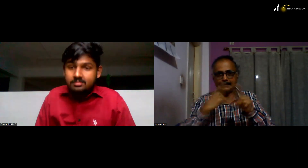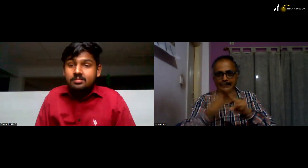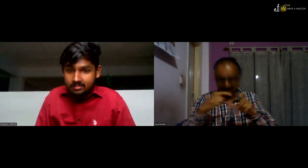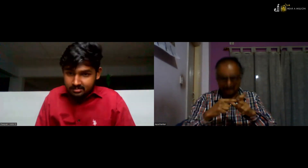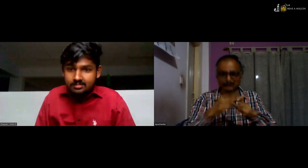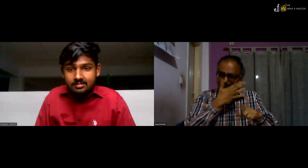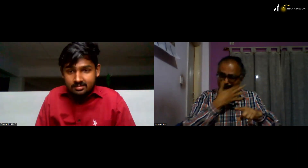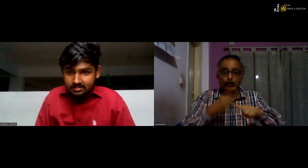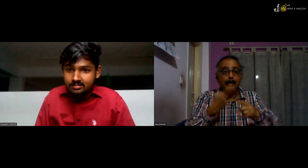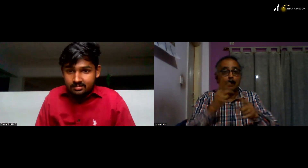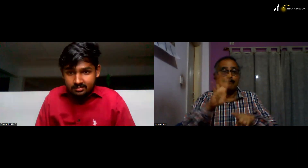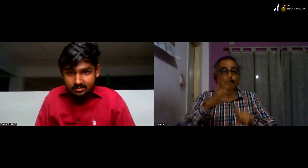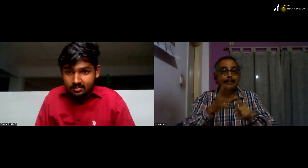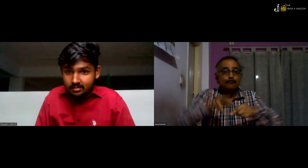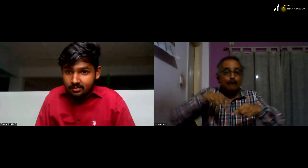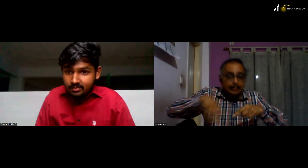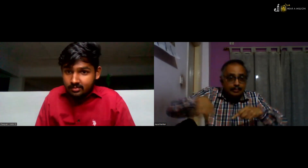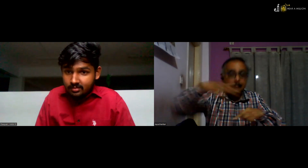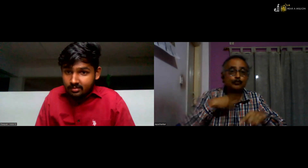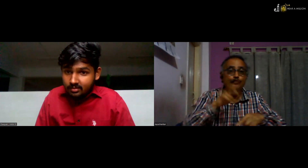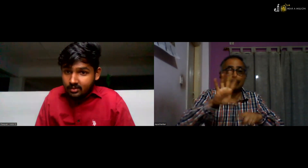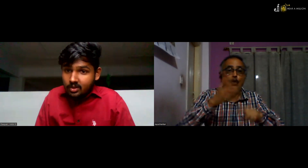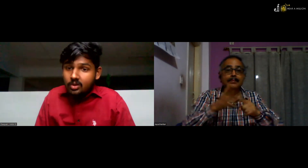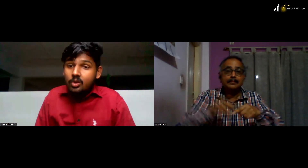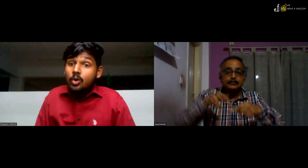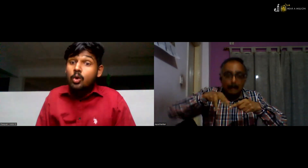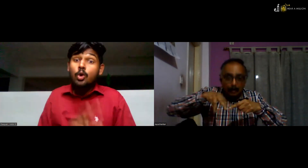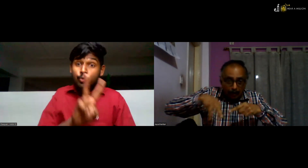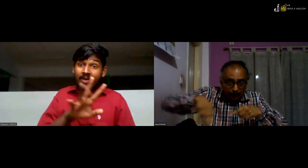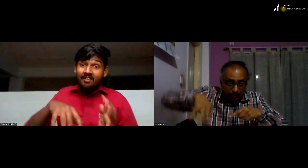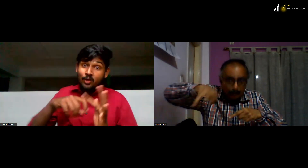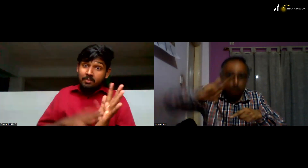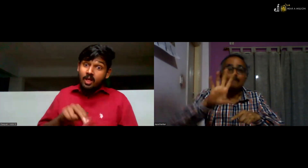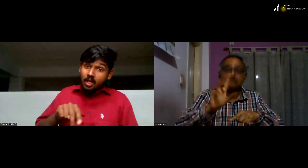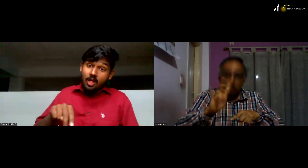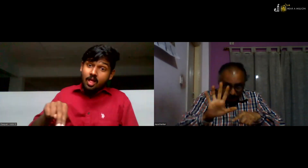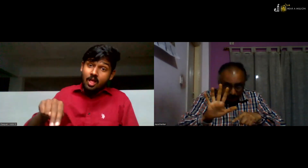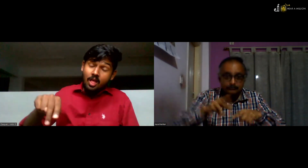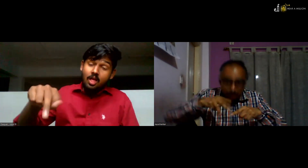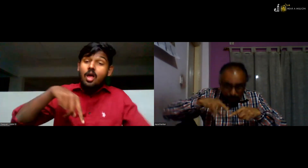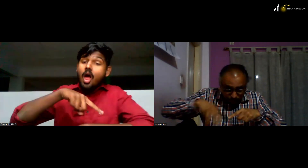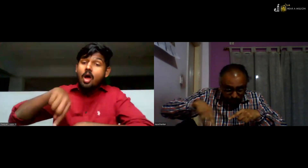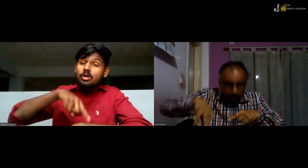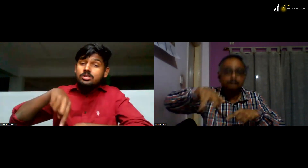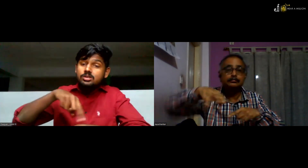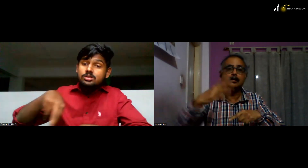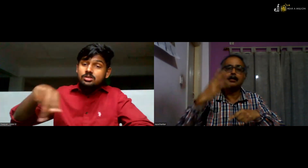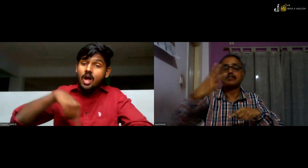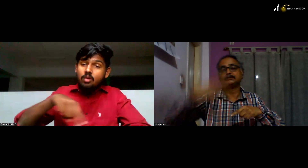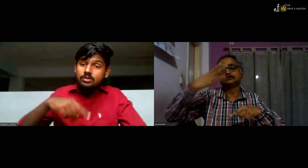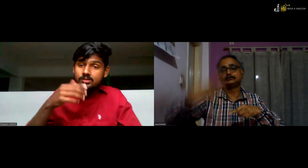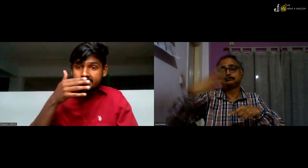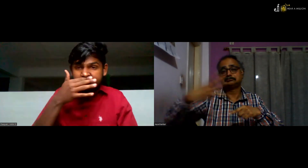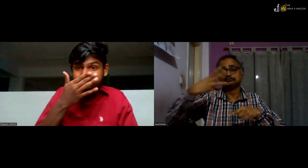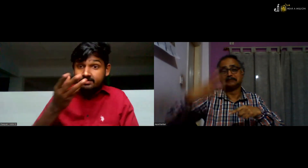uh, there is another Lakshmi temple over there. That is, we have to walk 25 kilometers around.